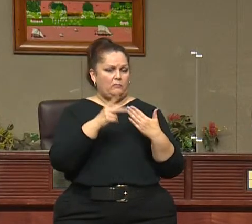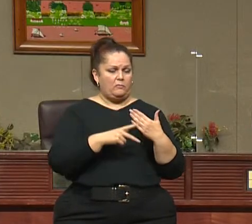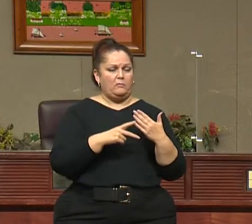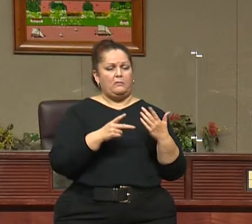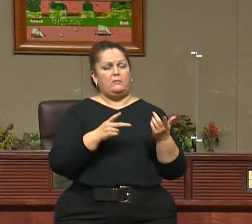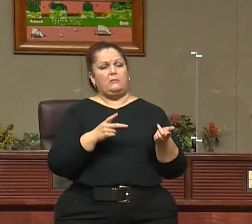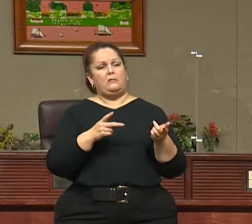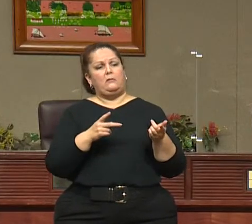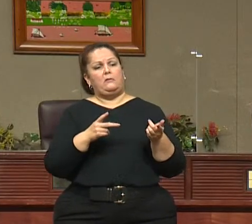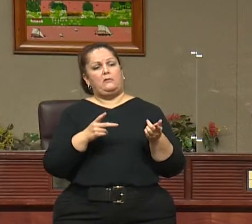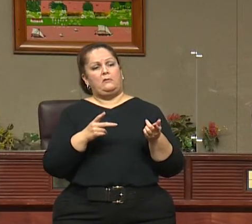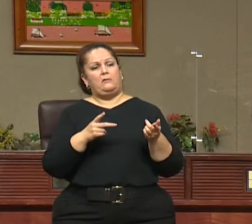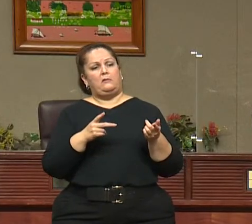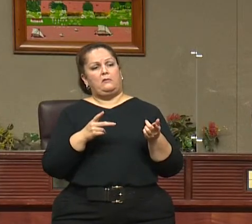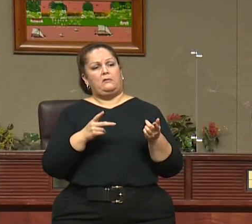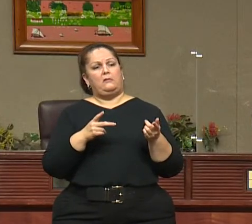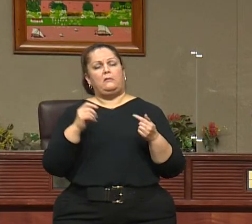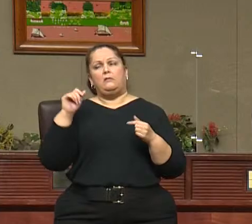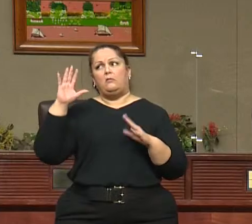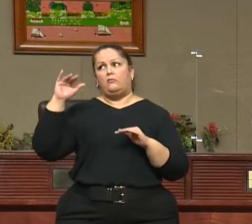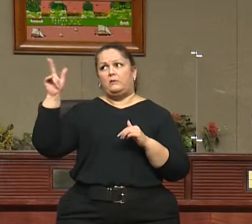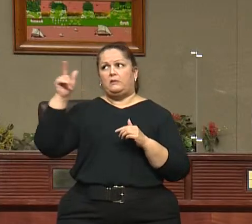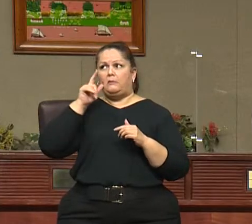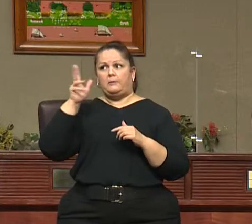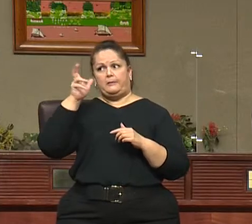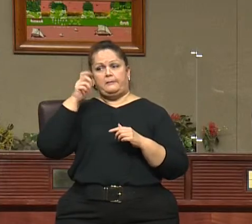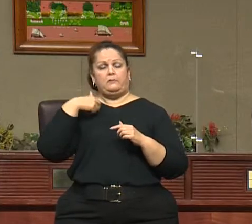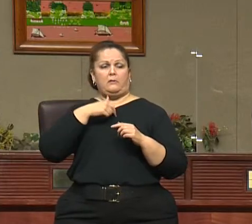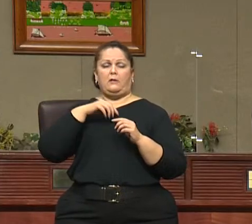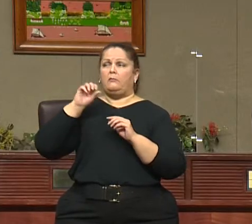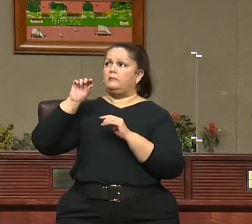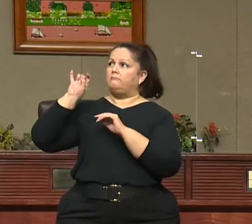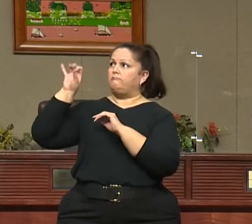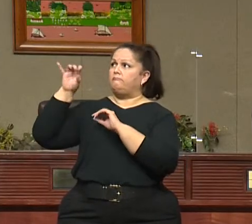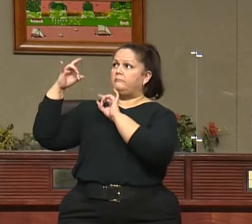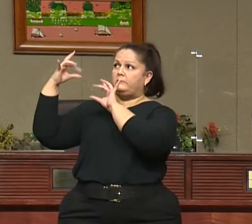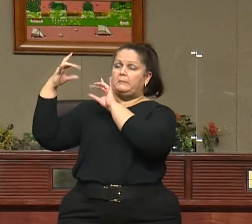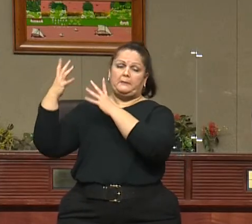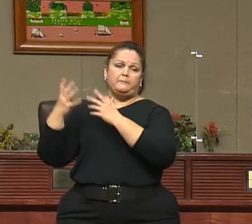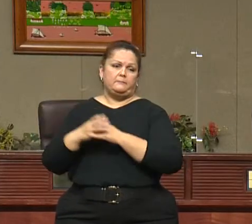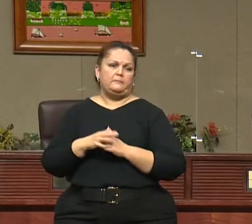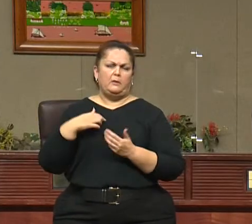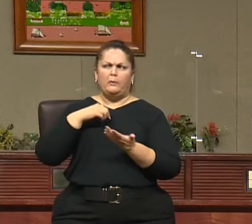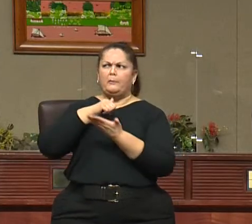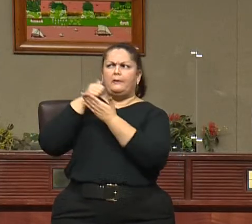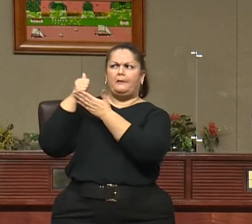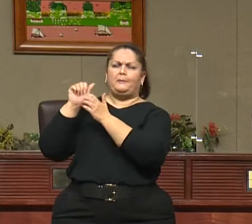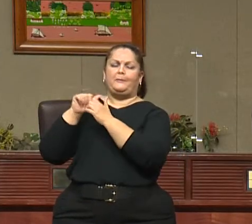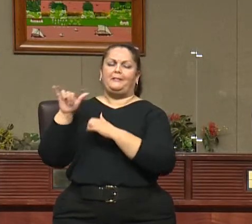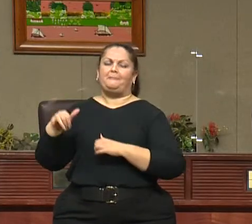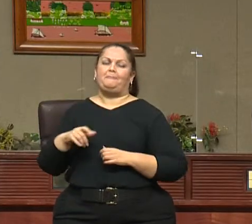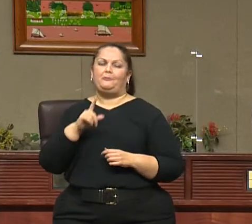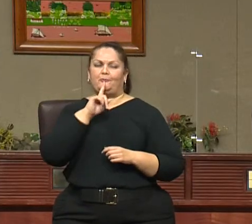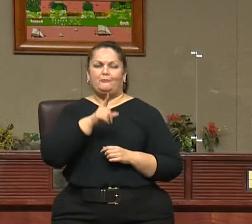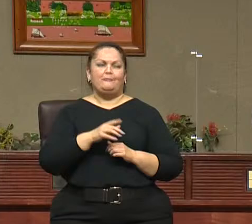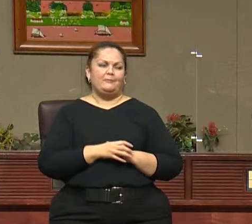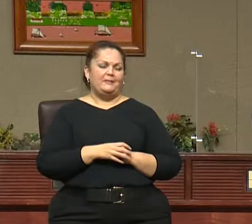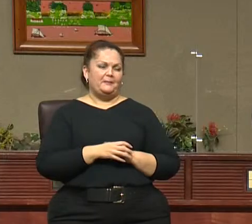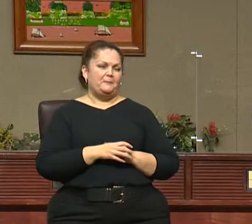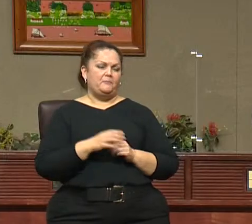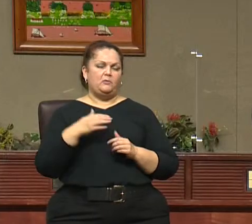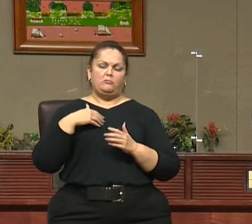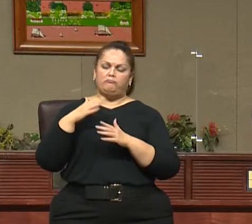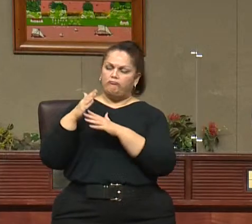take all of this feedback into consideration. And we'll help them with that, of course, to share what we